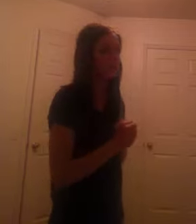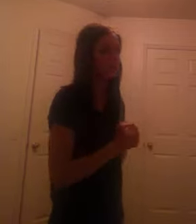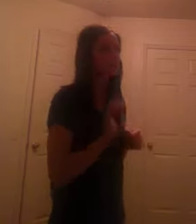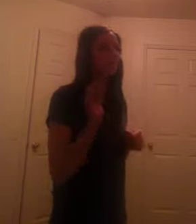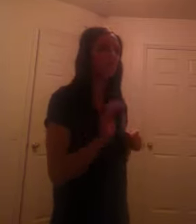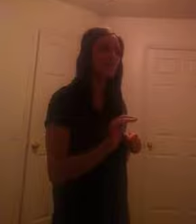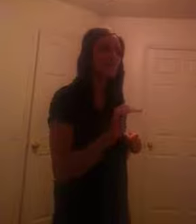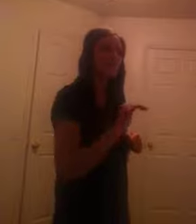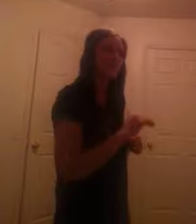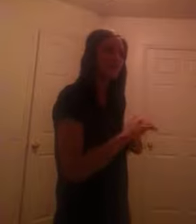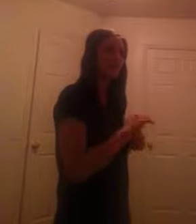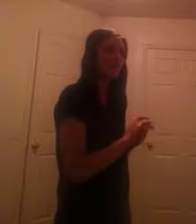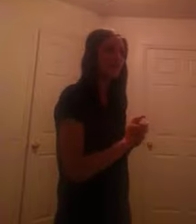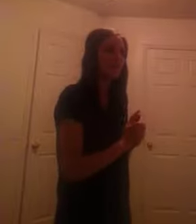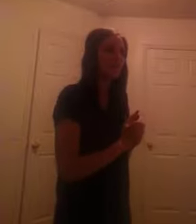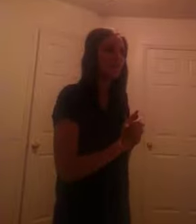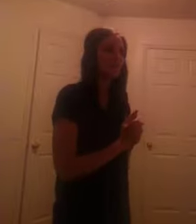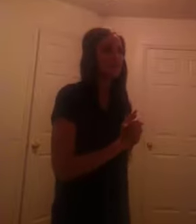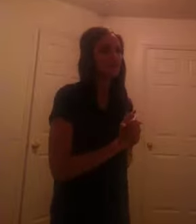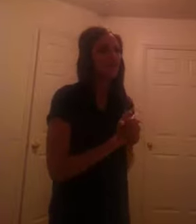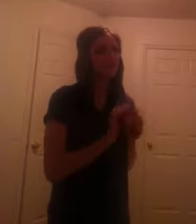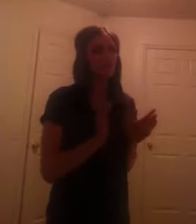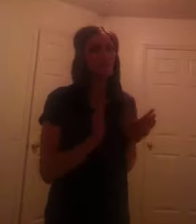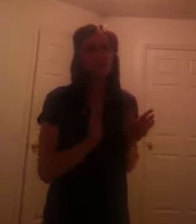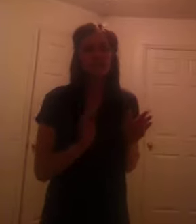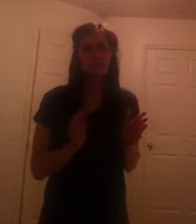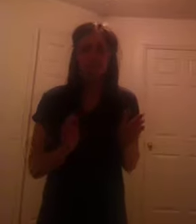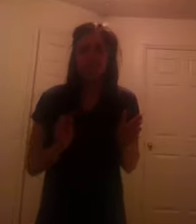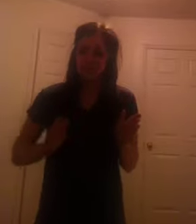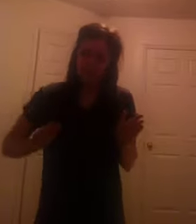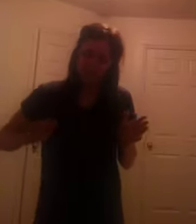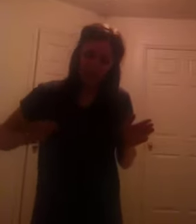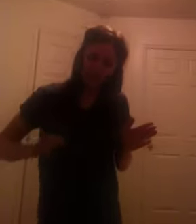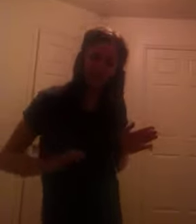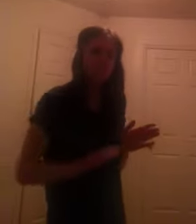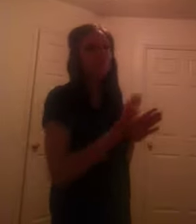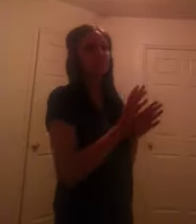was all the way home. So even though we didn't have the adventure we